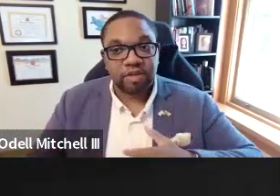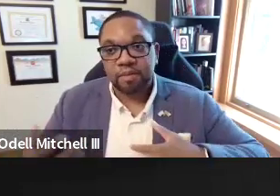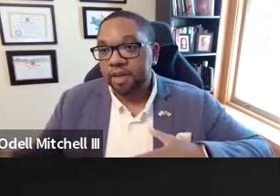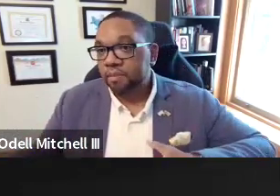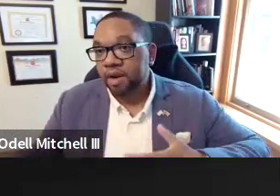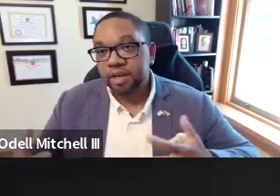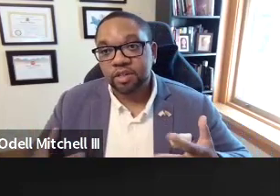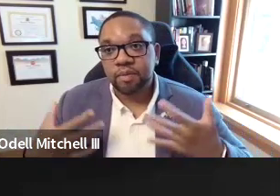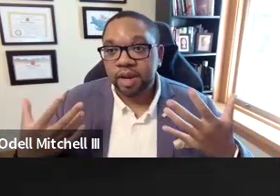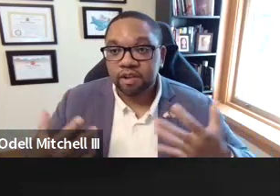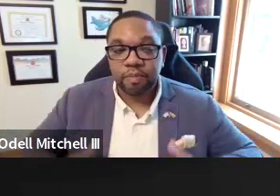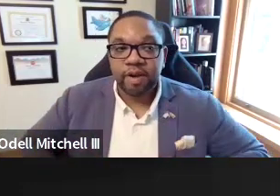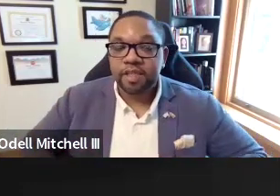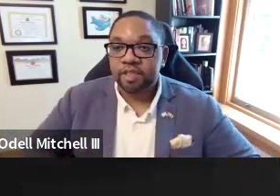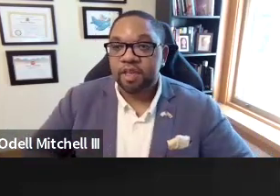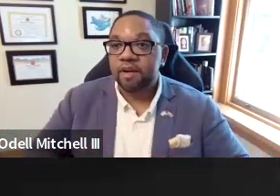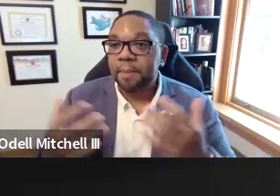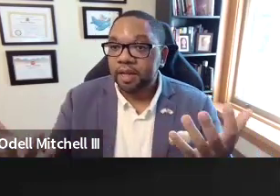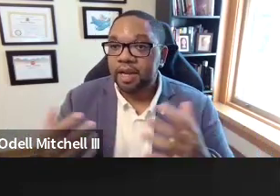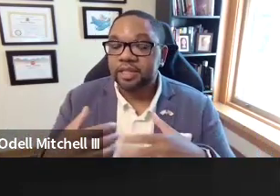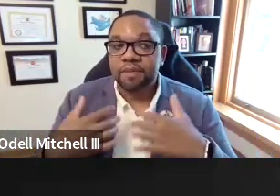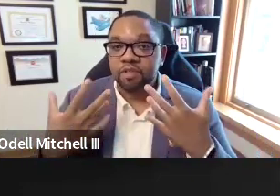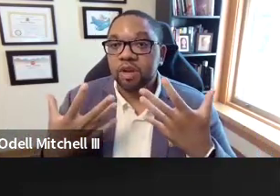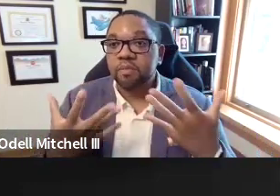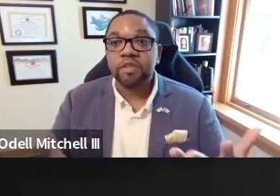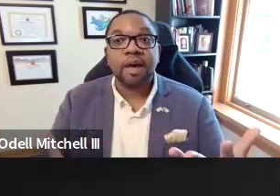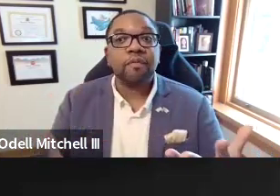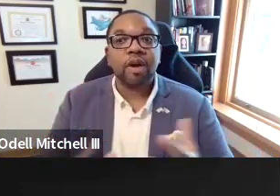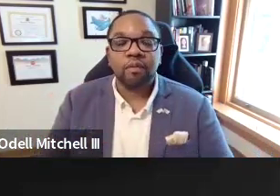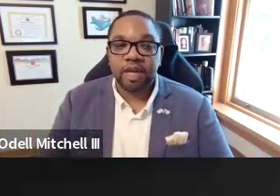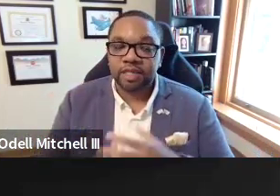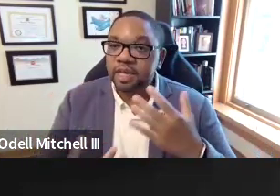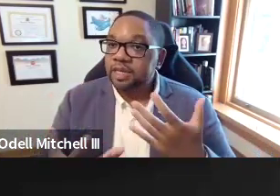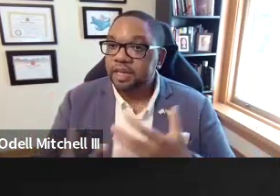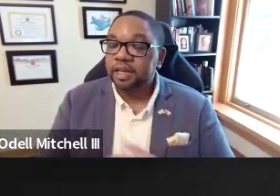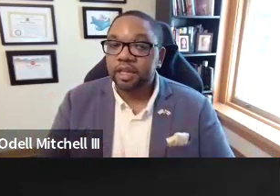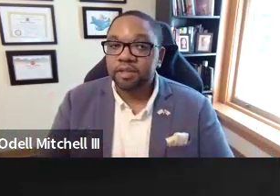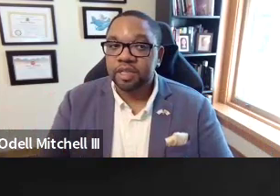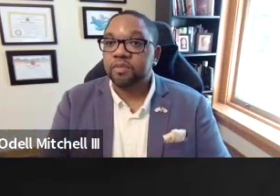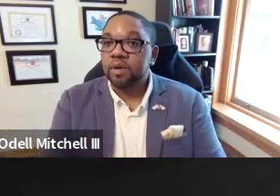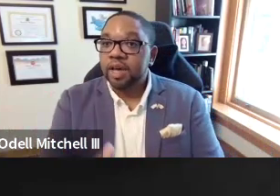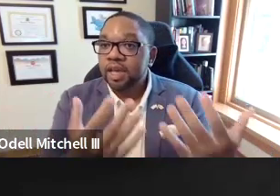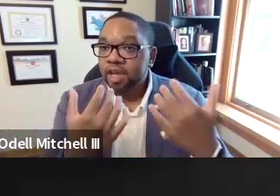ways, determined by the market, determined by your experience, et cetera. But a lot of times it's one of the most upfront ways to